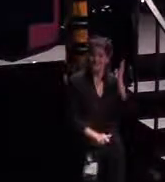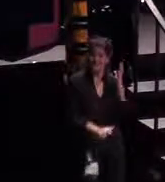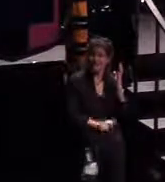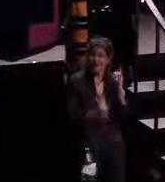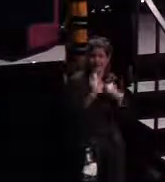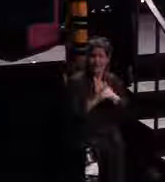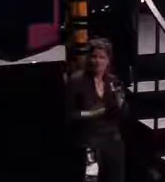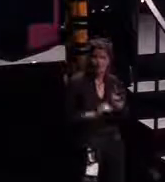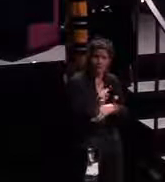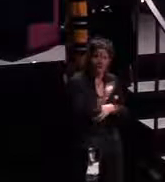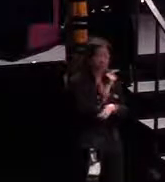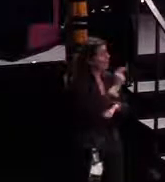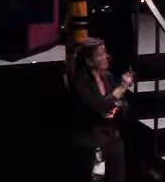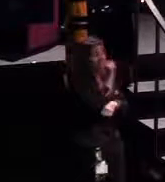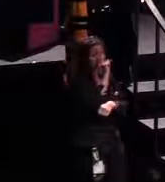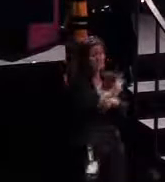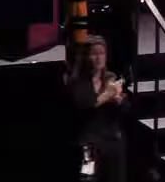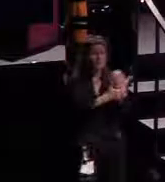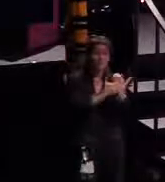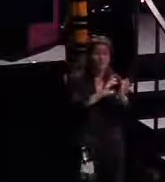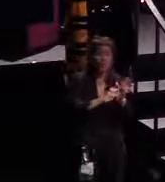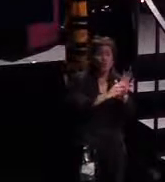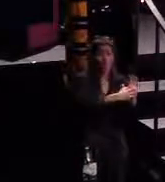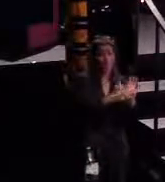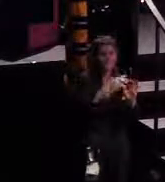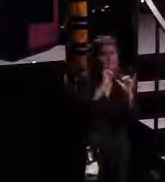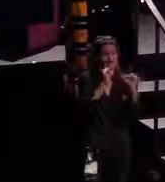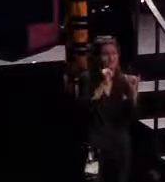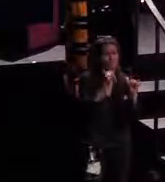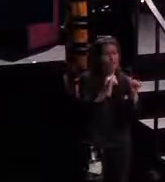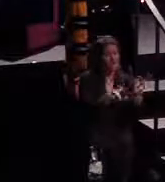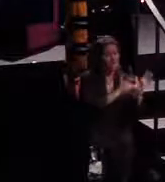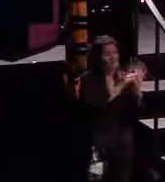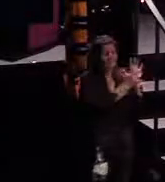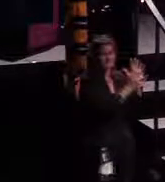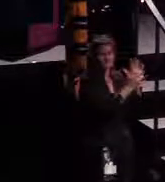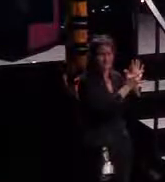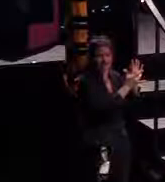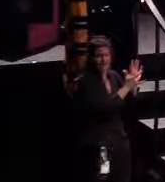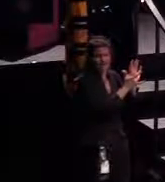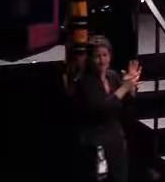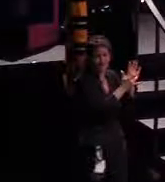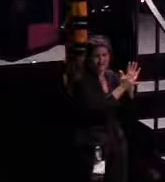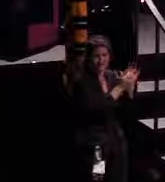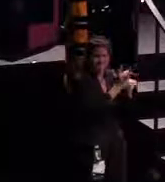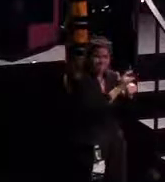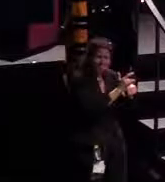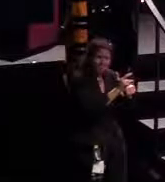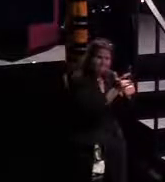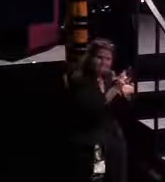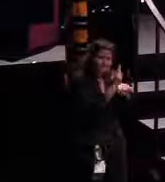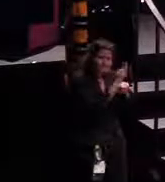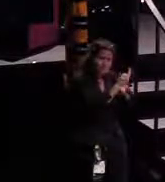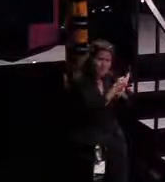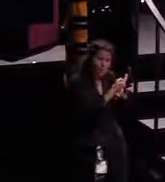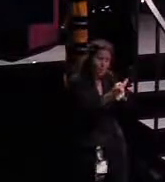This is the pink and blue logo from the festival. At its centre is a delicately drawn bed and a